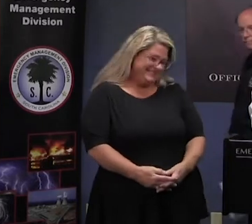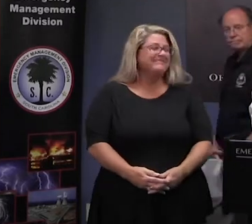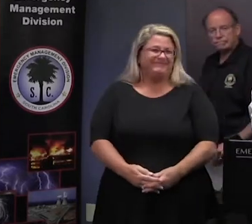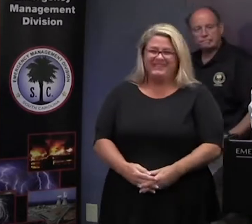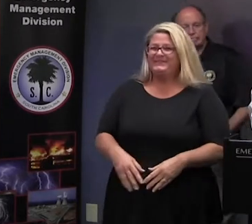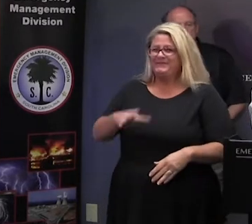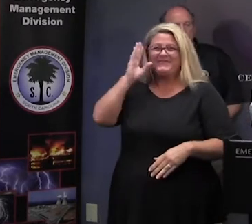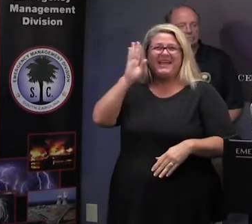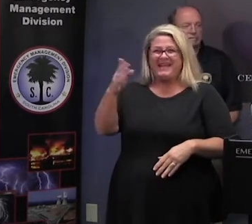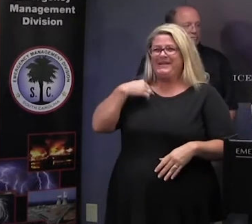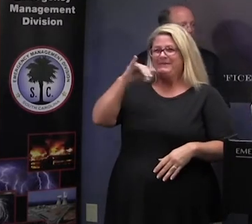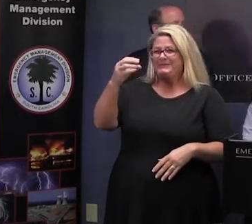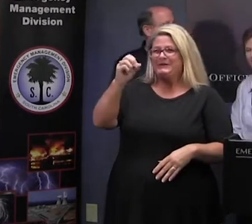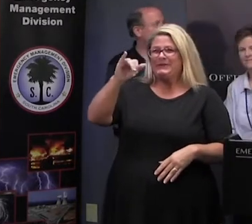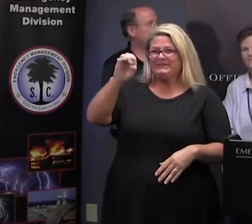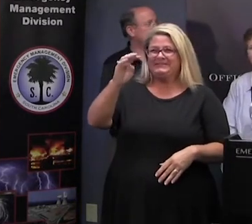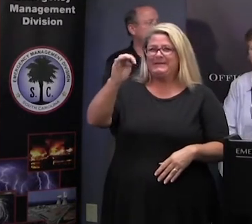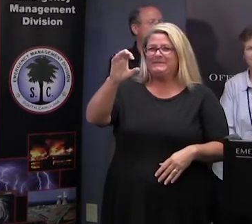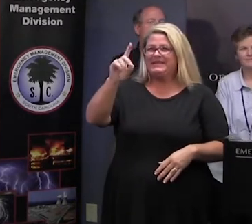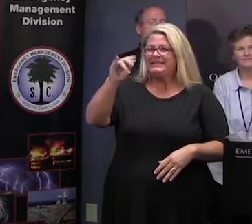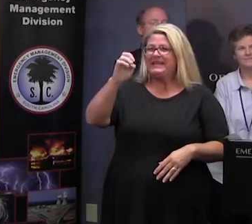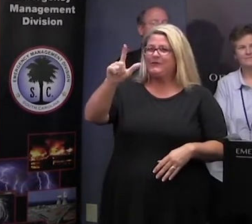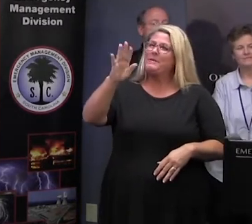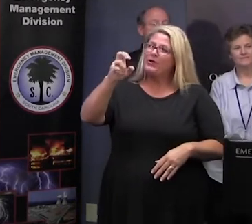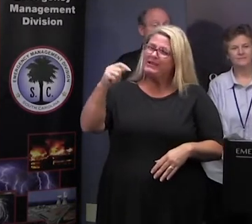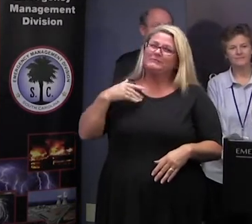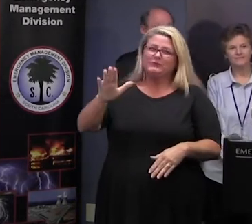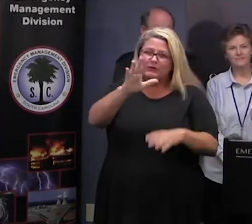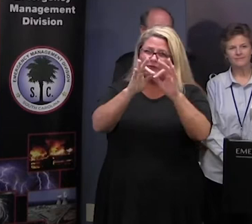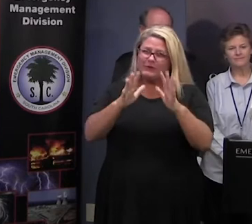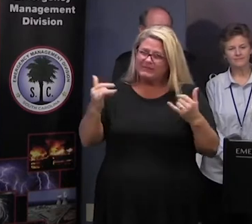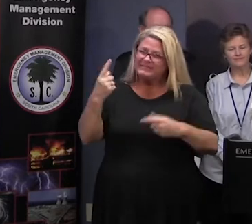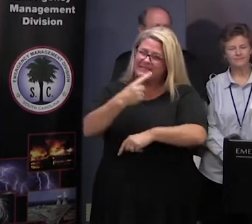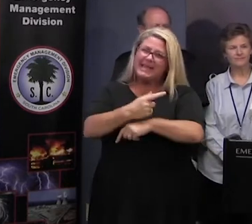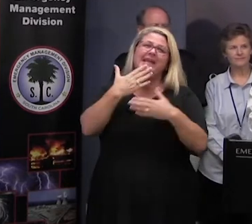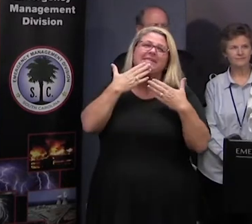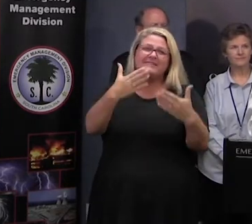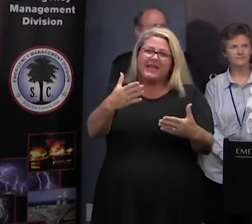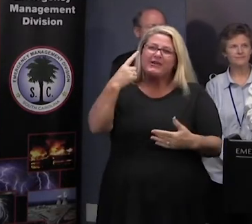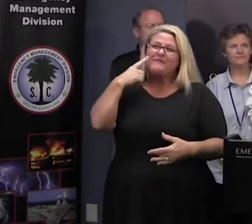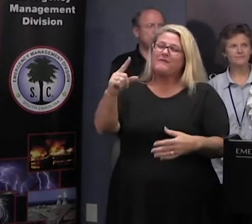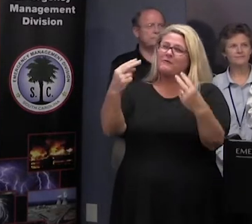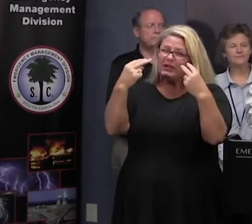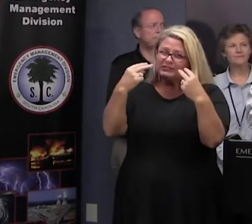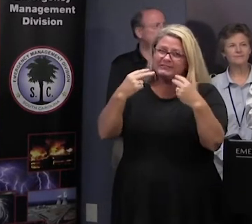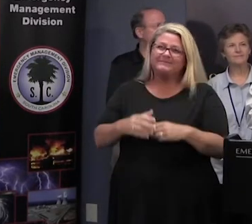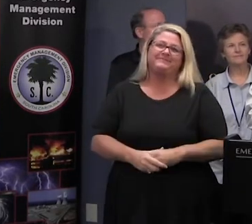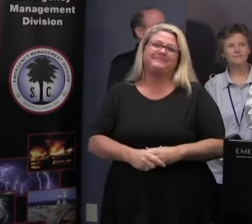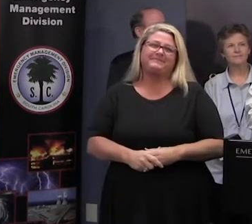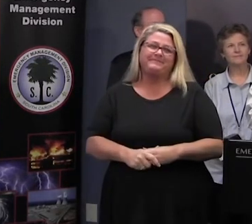Josie McDaniel Burkett, as our interpreter today. Y'all, thank you very much for being here.